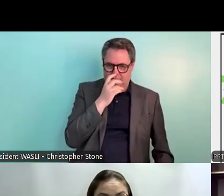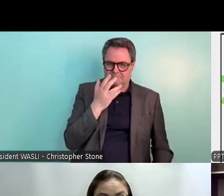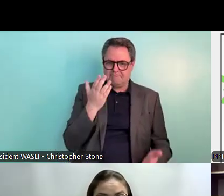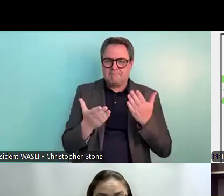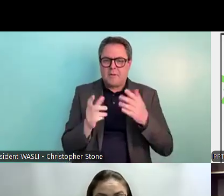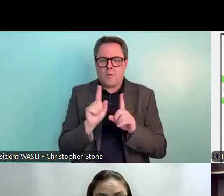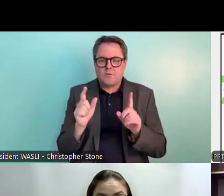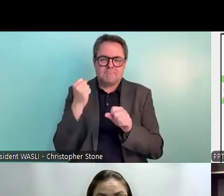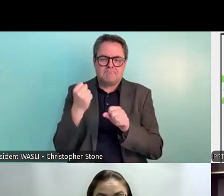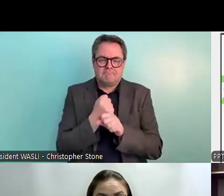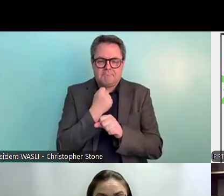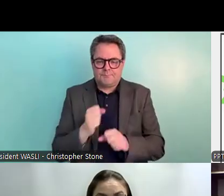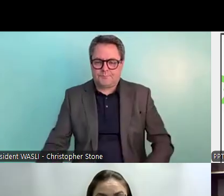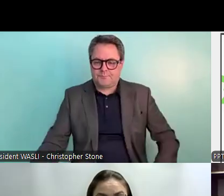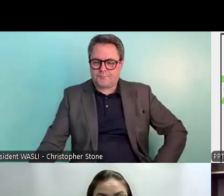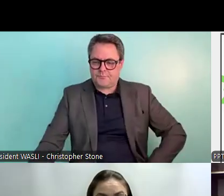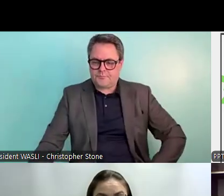here.